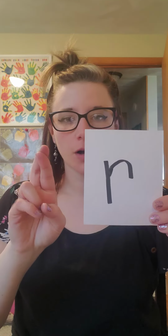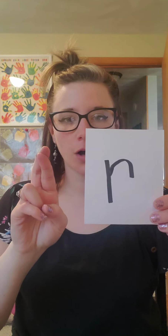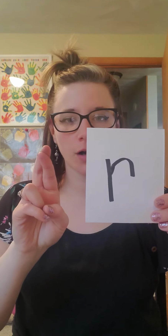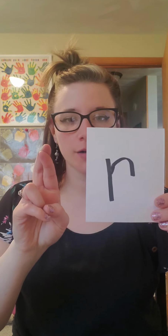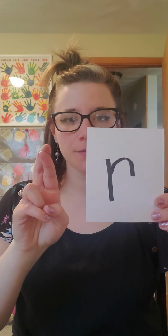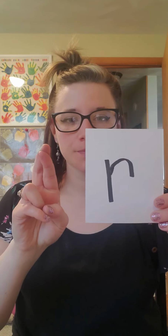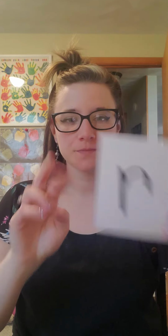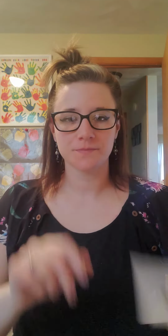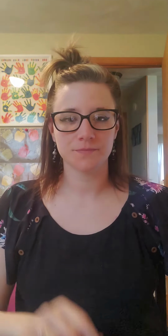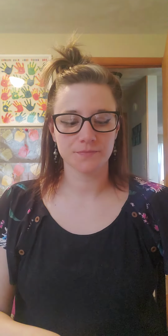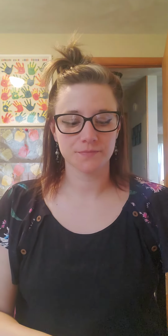R,